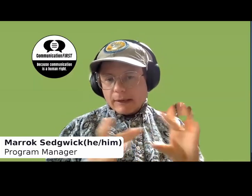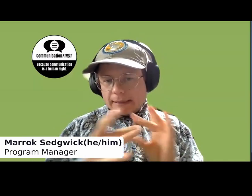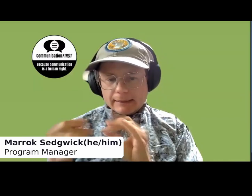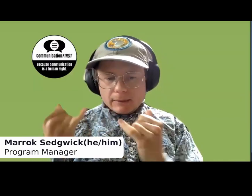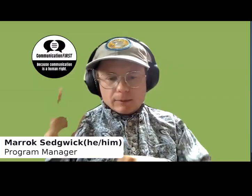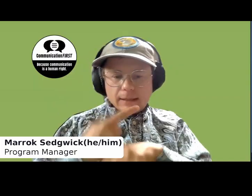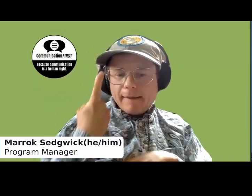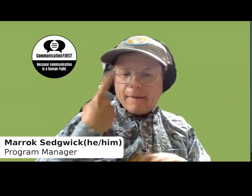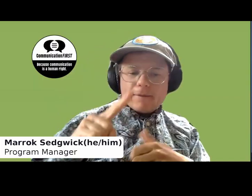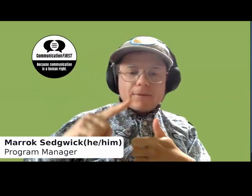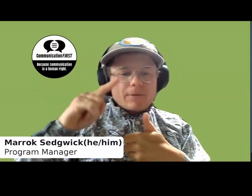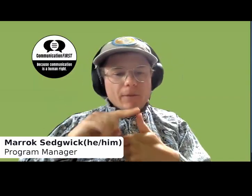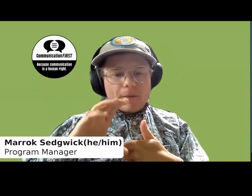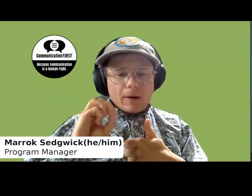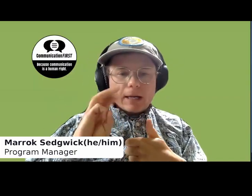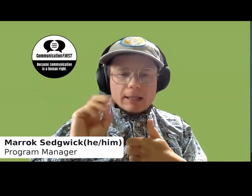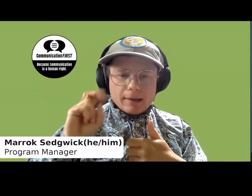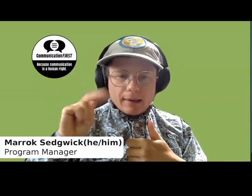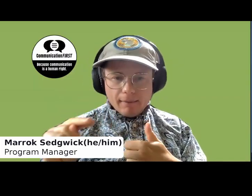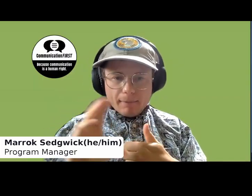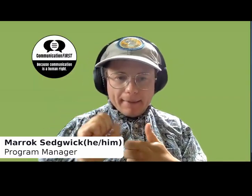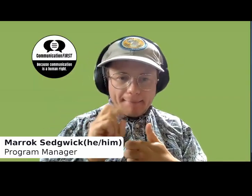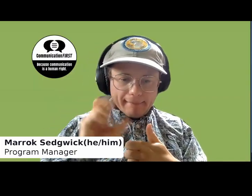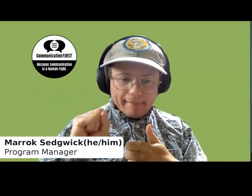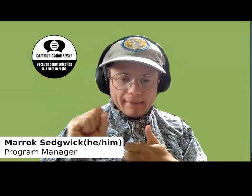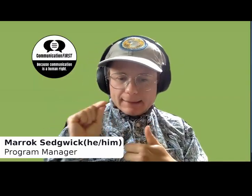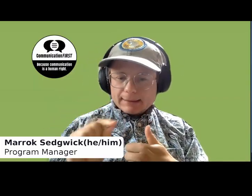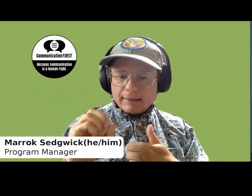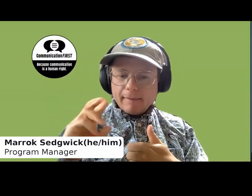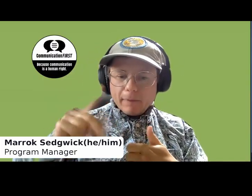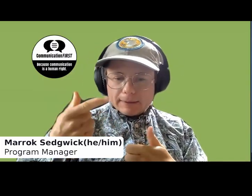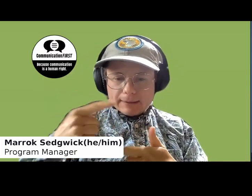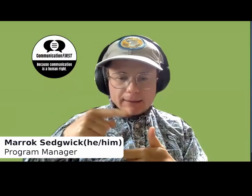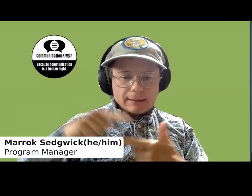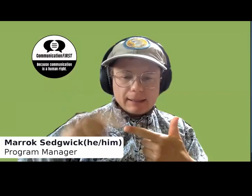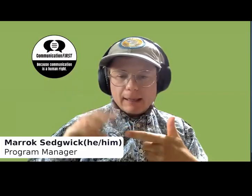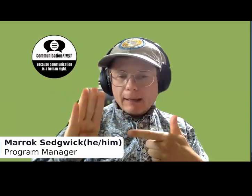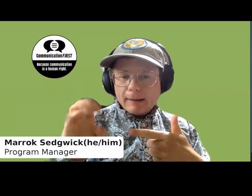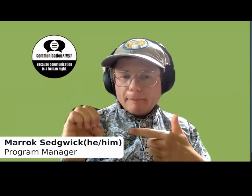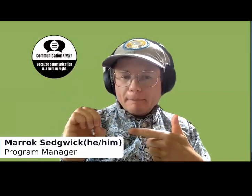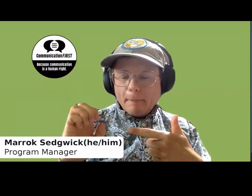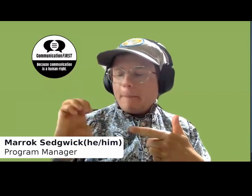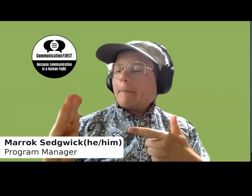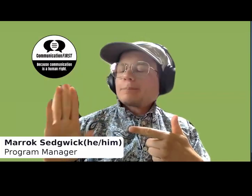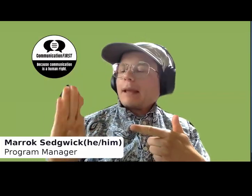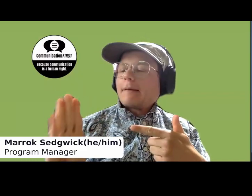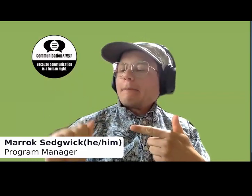usa.gov/local-governments, and vote411.org. All these websites can help you find out who your elected representatives